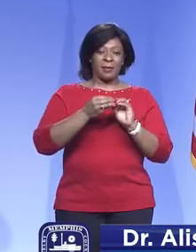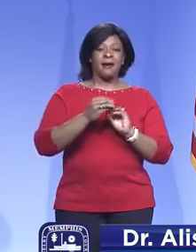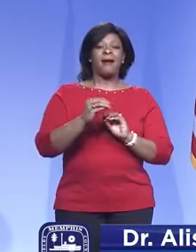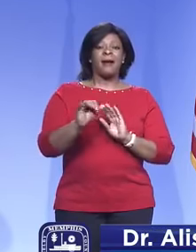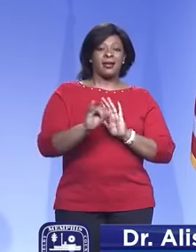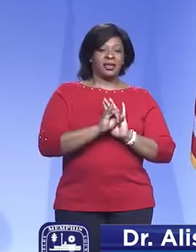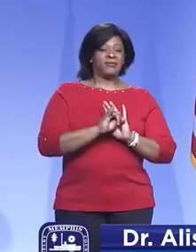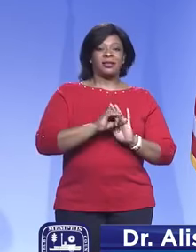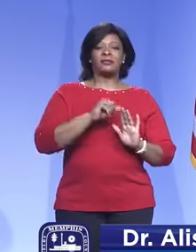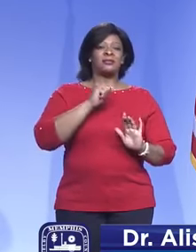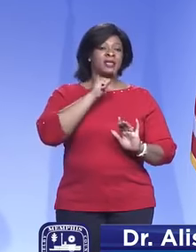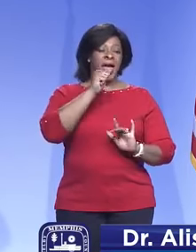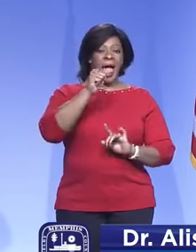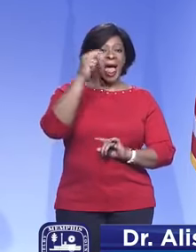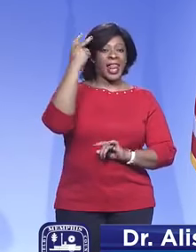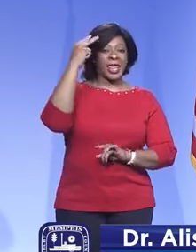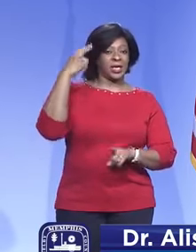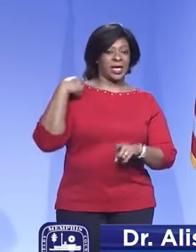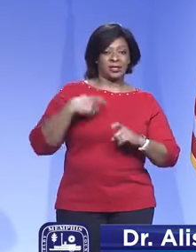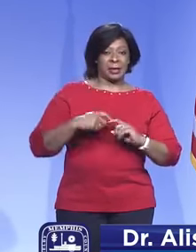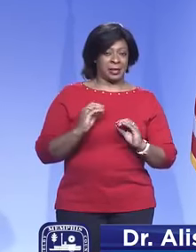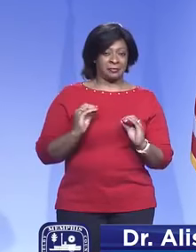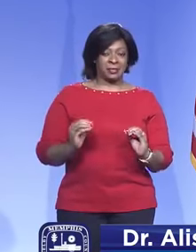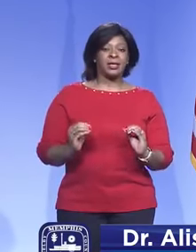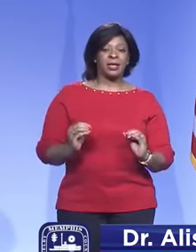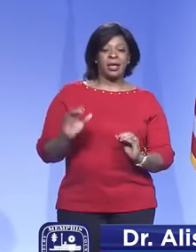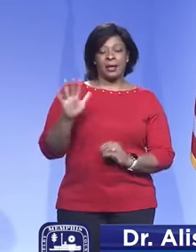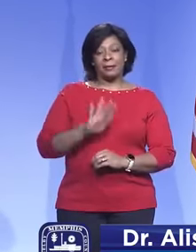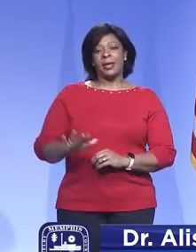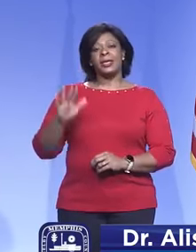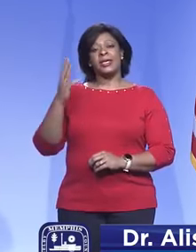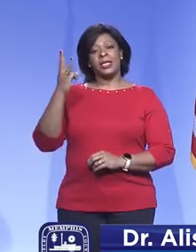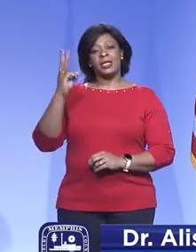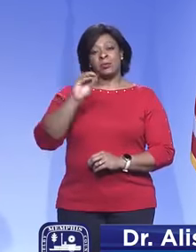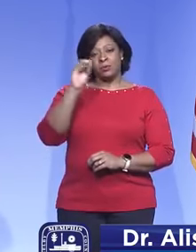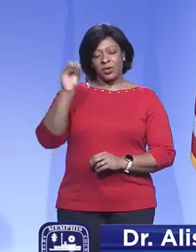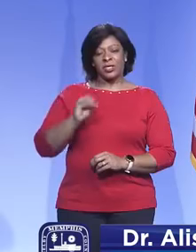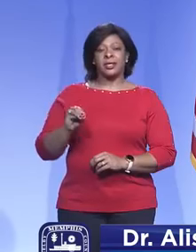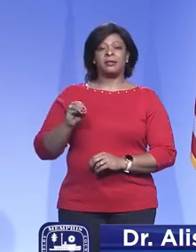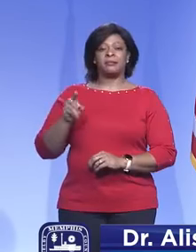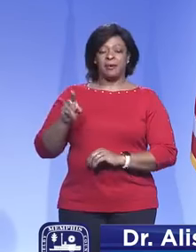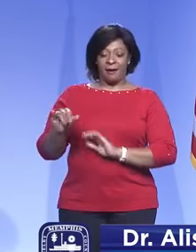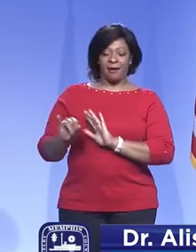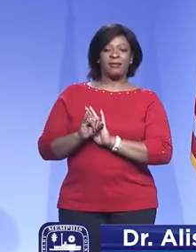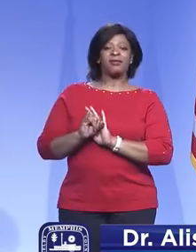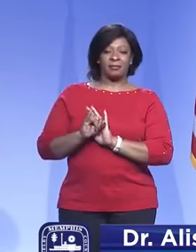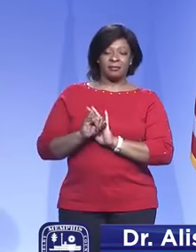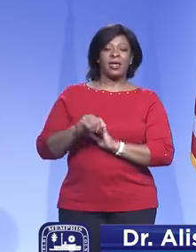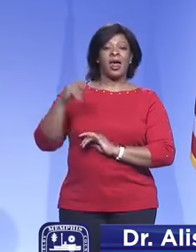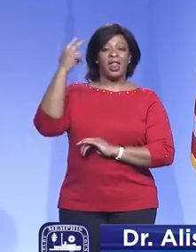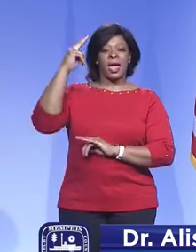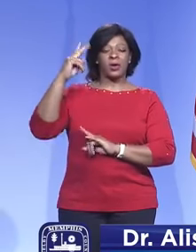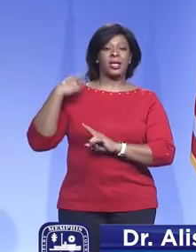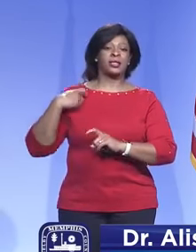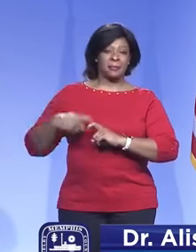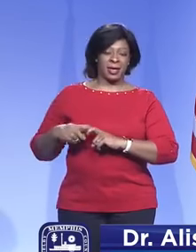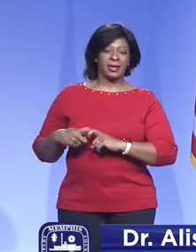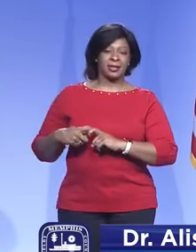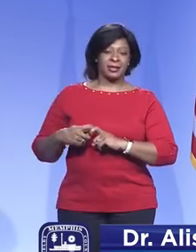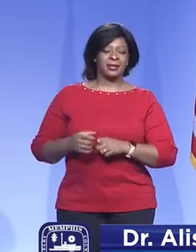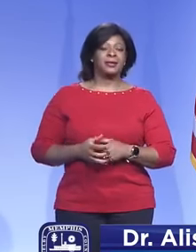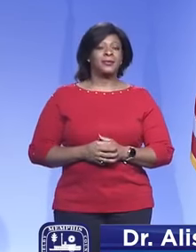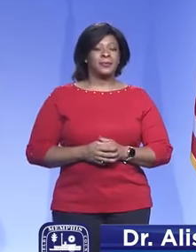identify as not being Latino or Hispanic, and about 16% identify as Latino or